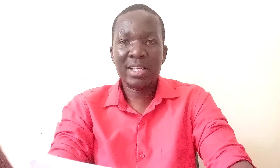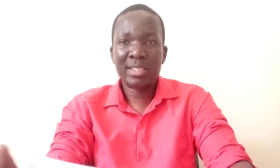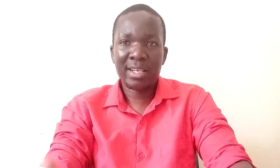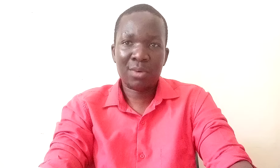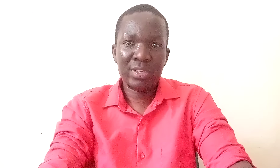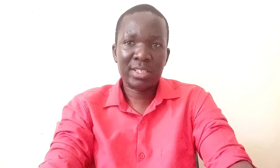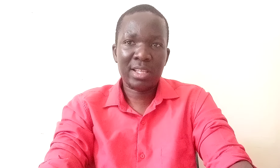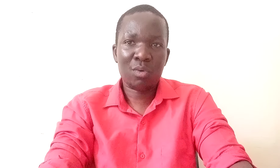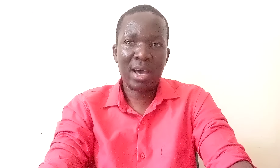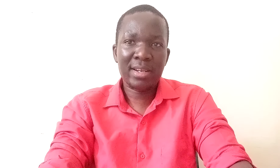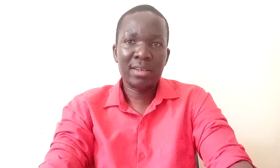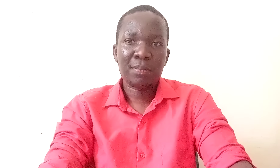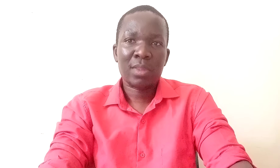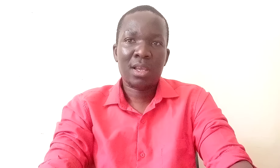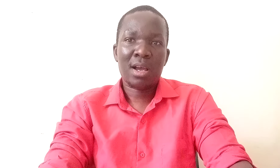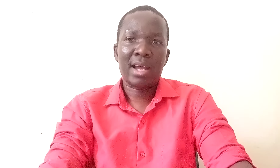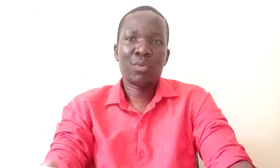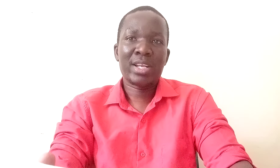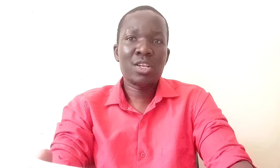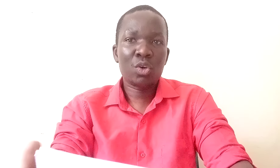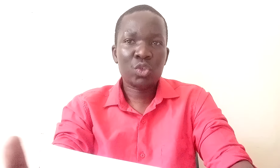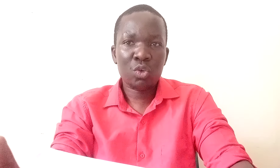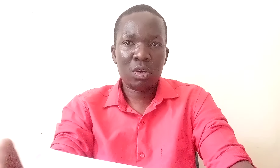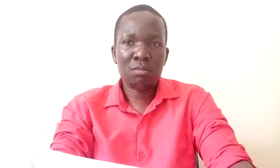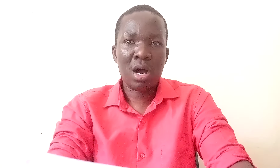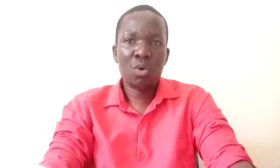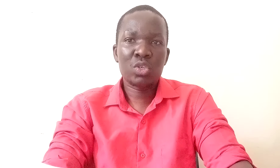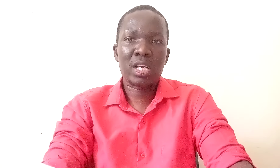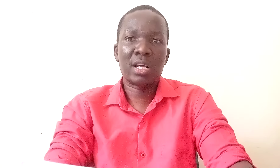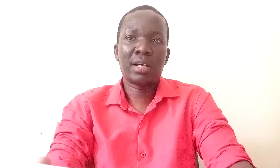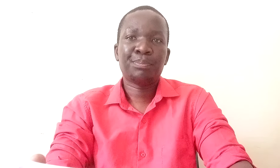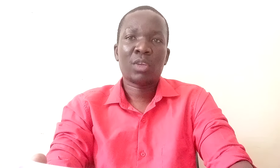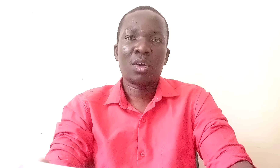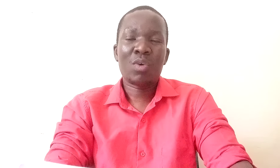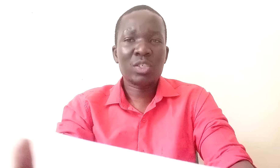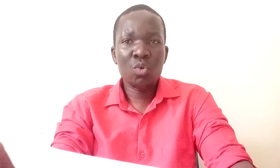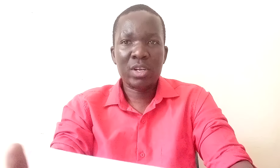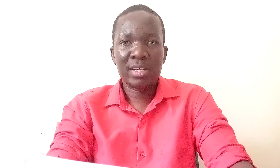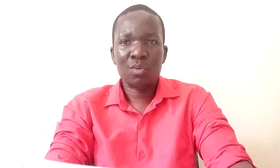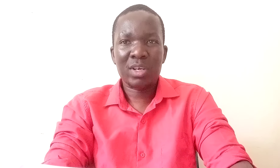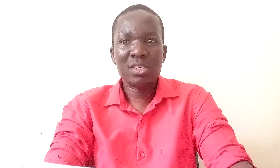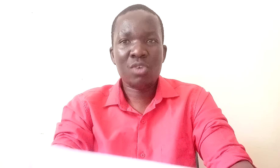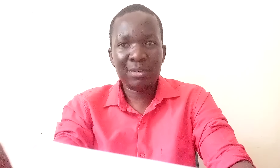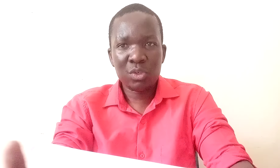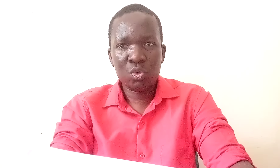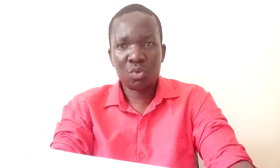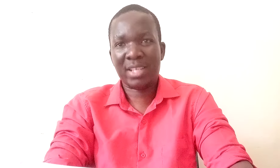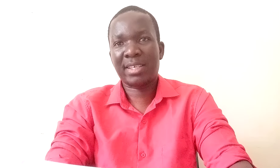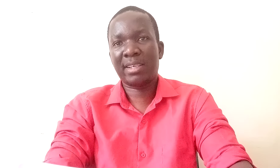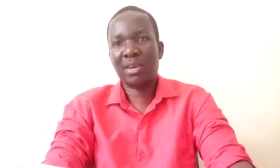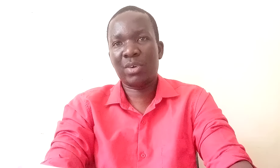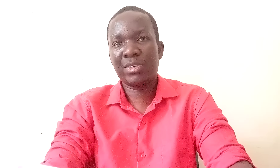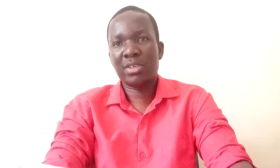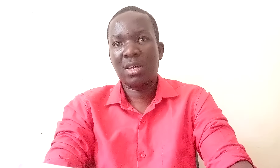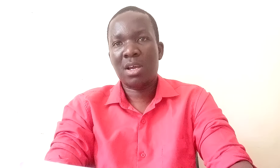sign languages in the world, and we did also about what's good, what drives you to learn sign language, and